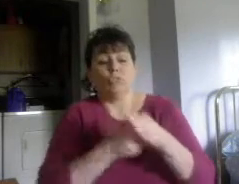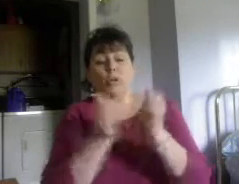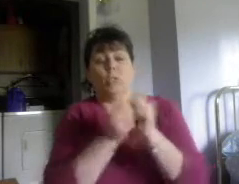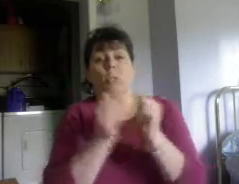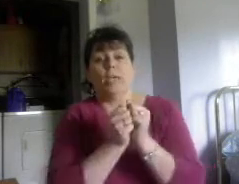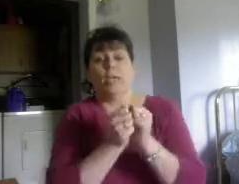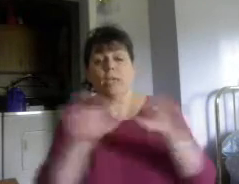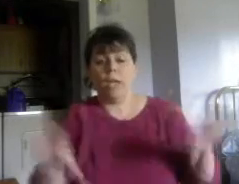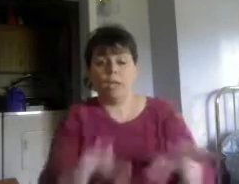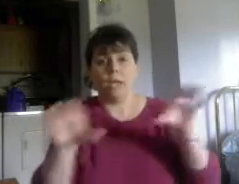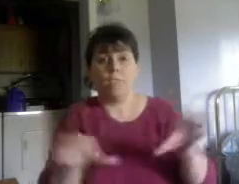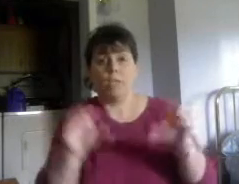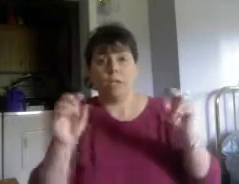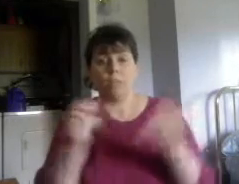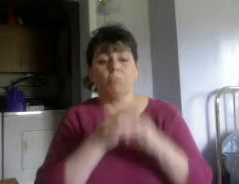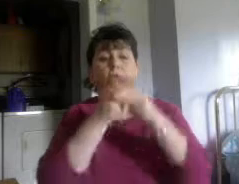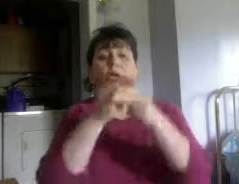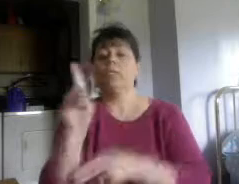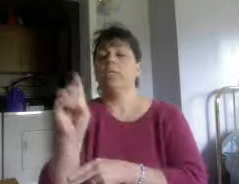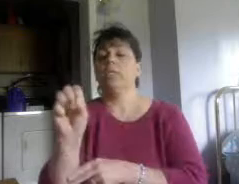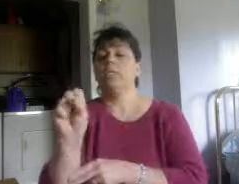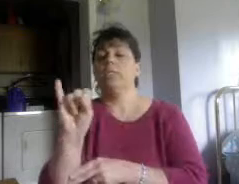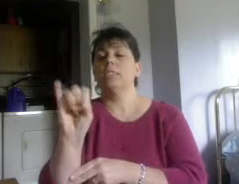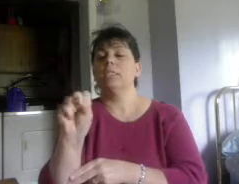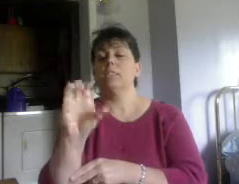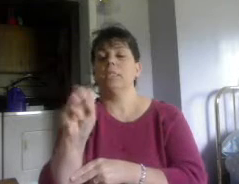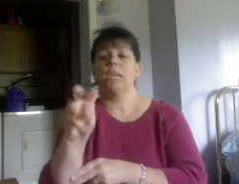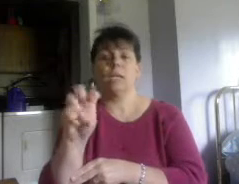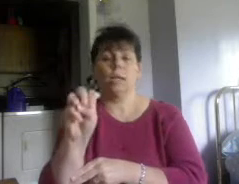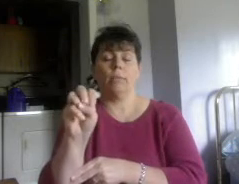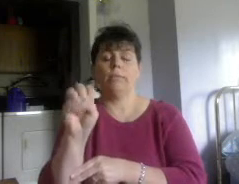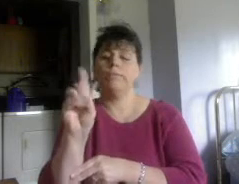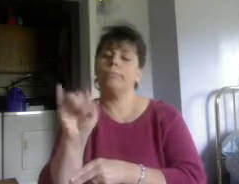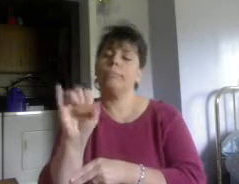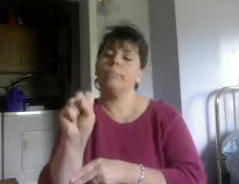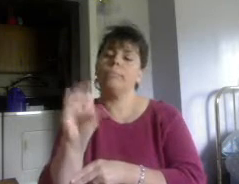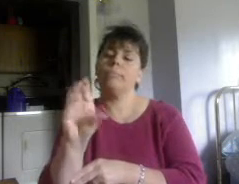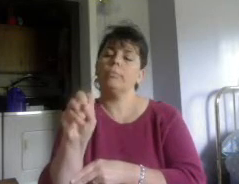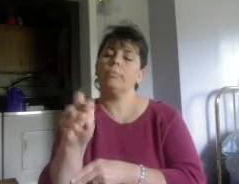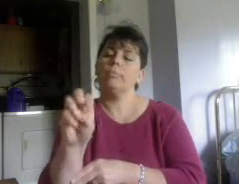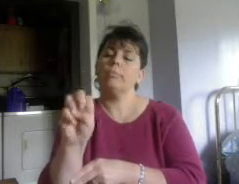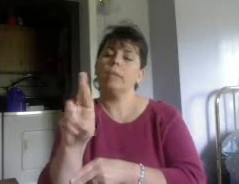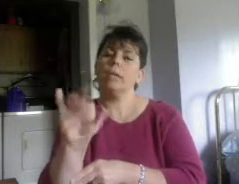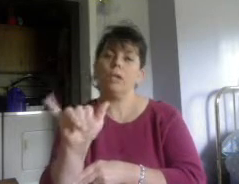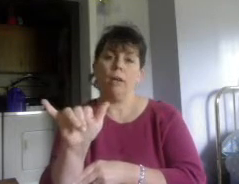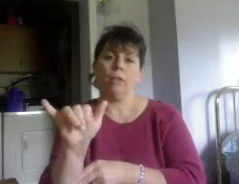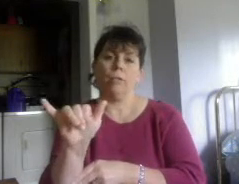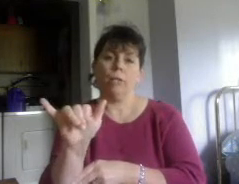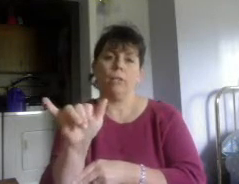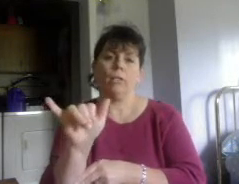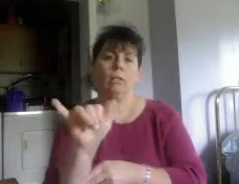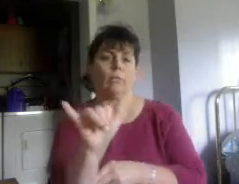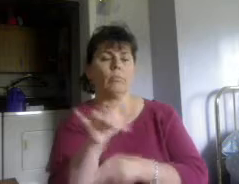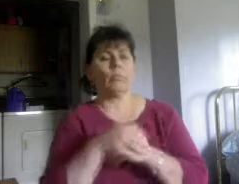to give examples of racism. List their examples on a chalkboard if you're in a classroom, or newsprint that you might have set up on an